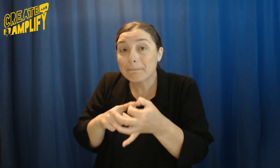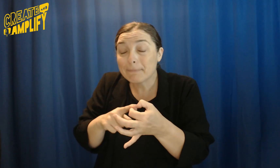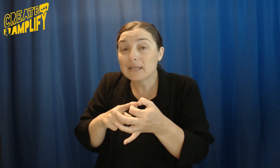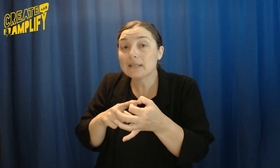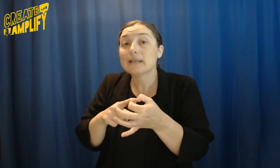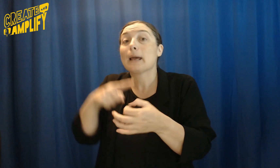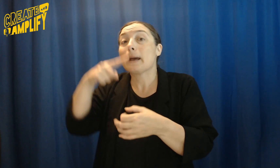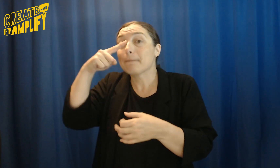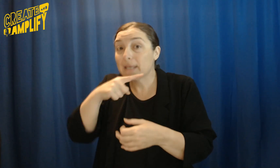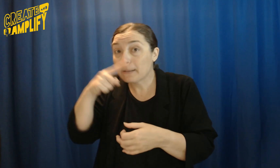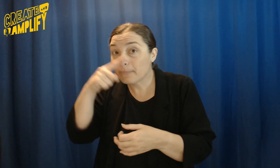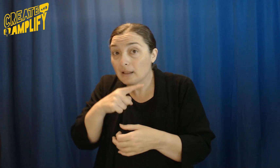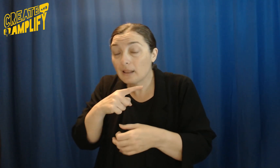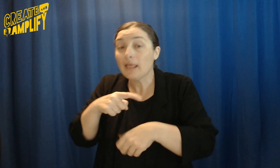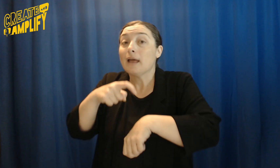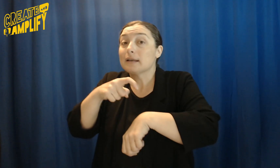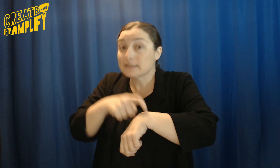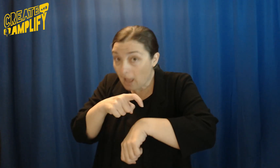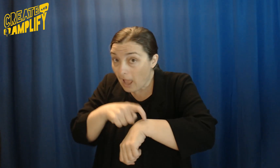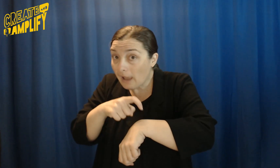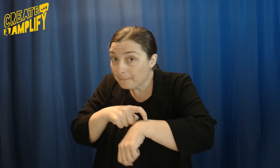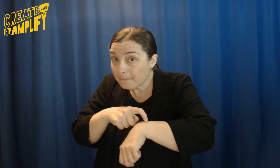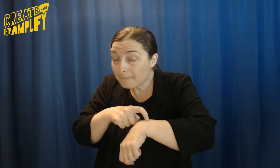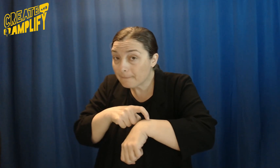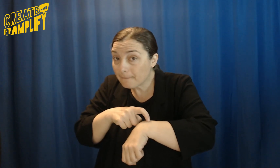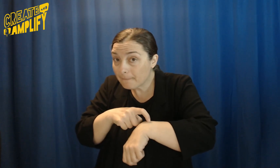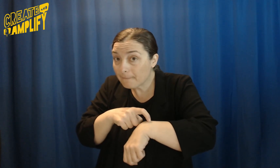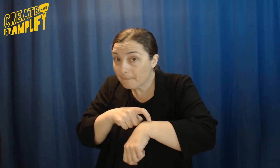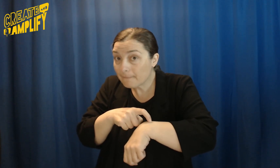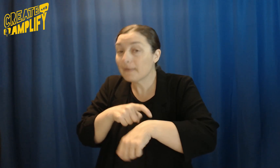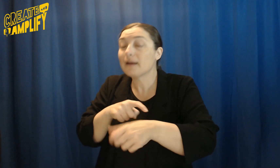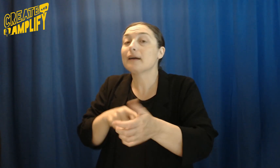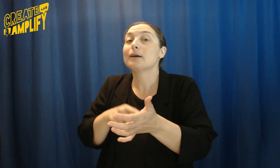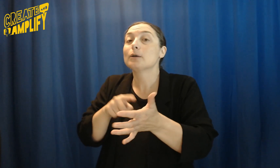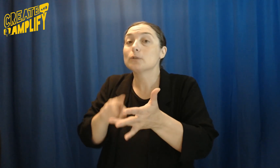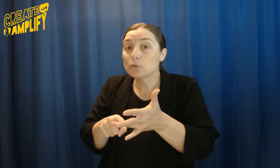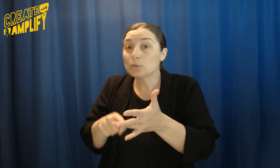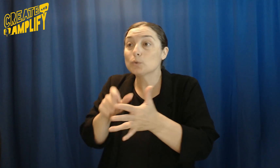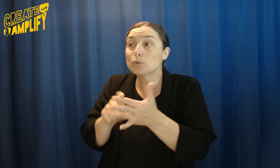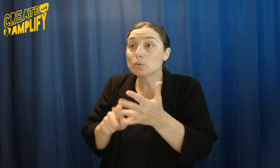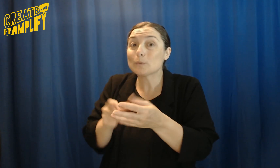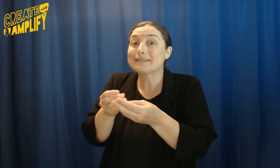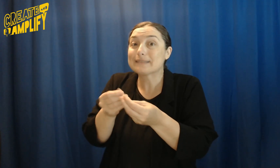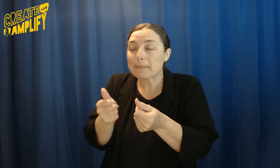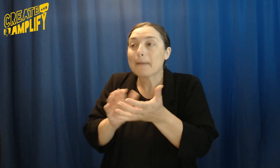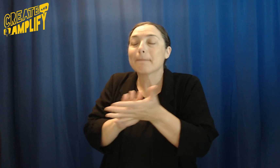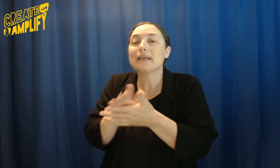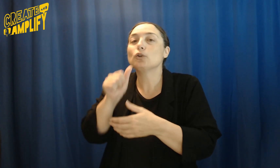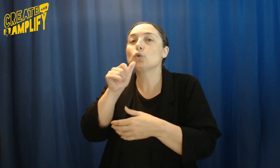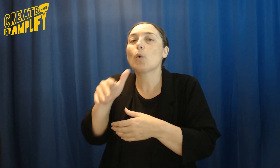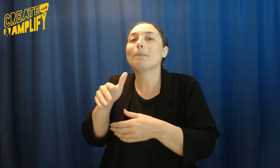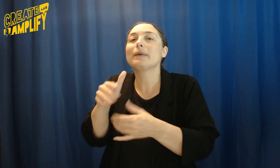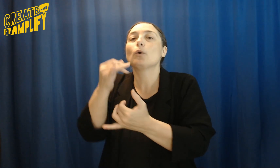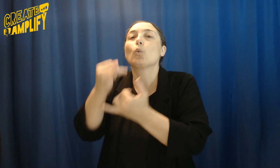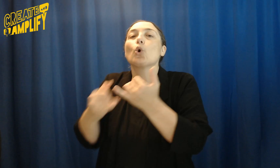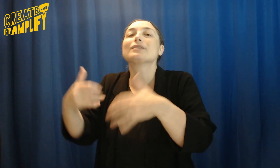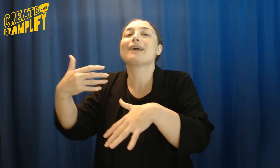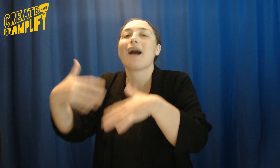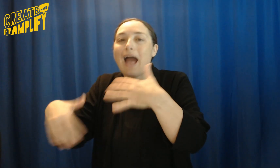to create an additional resource that will not harm you in the making of it or decrease your quality of life. That is what